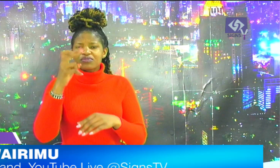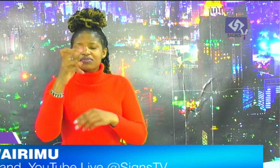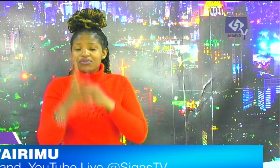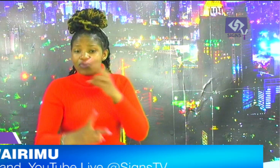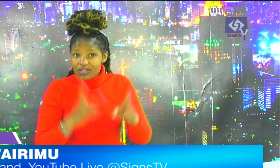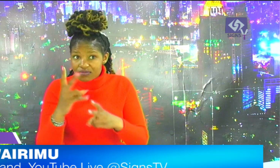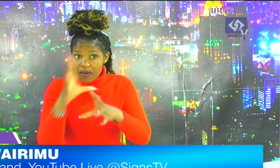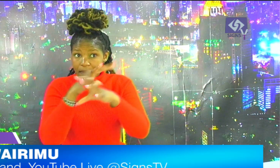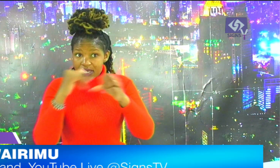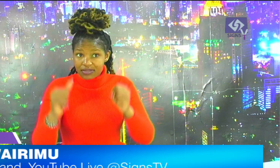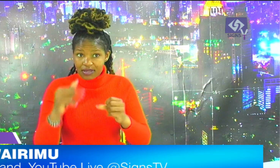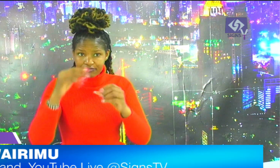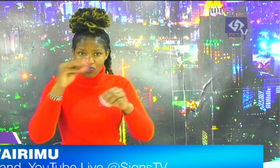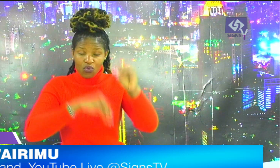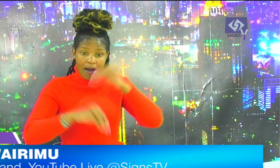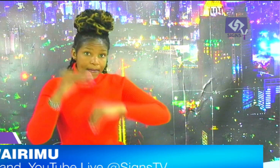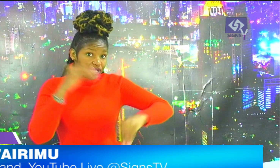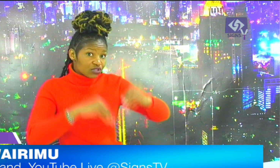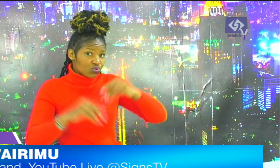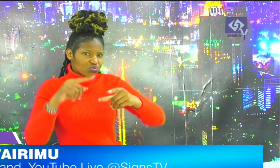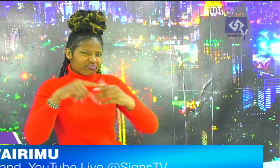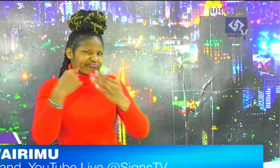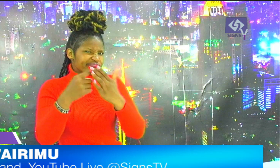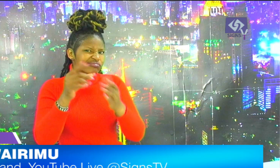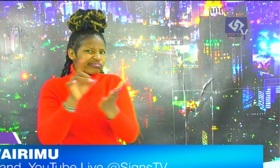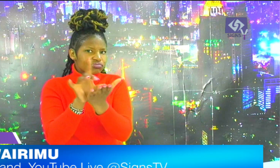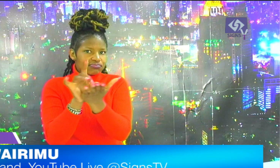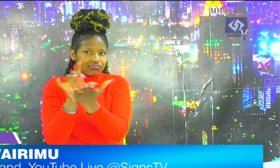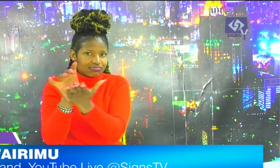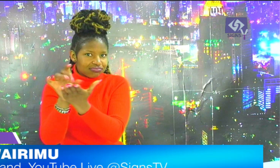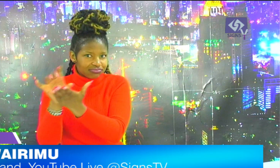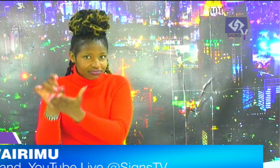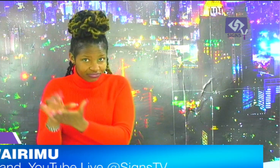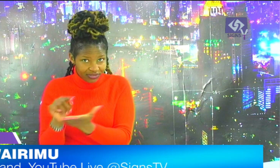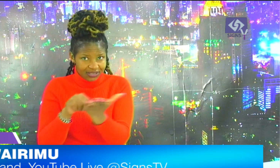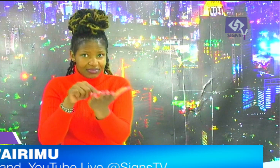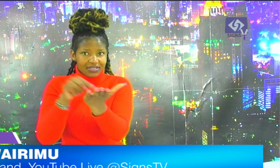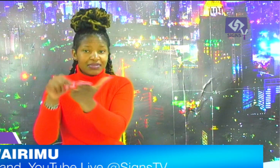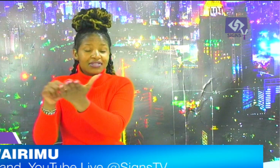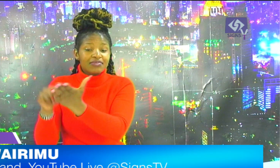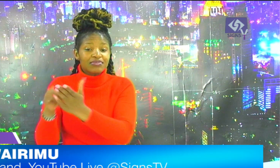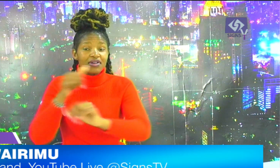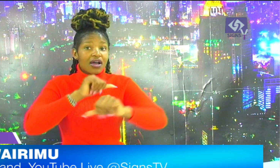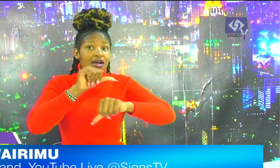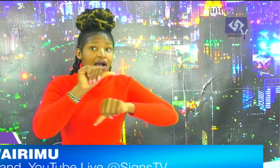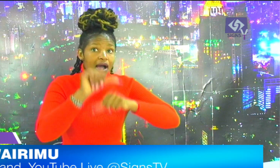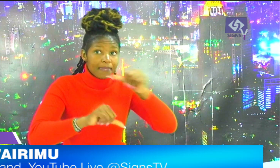2022 presidential election